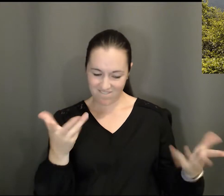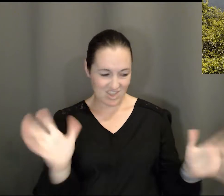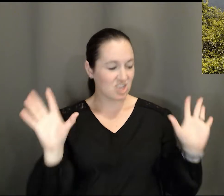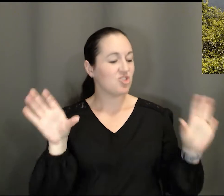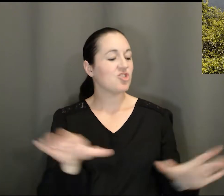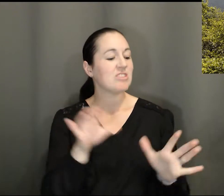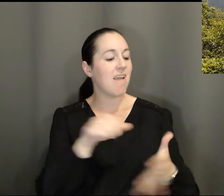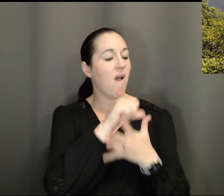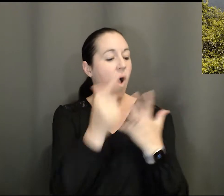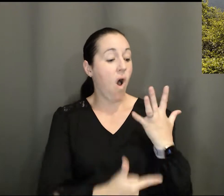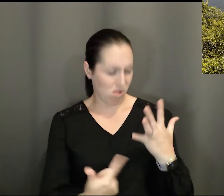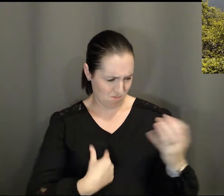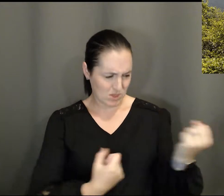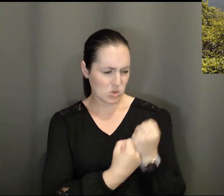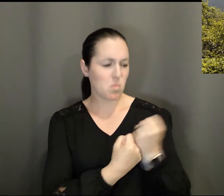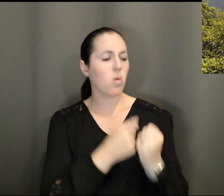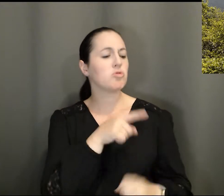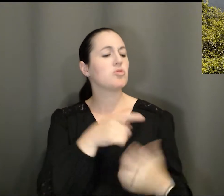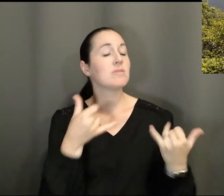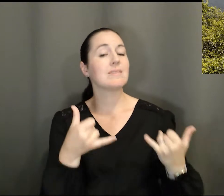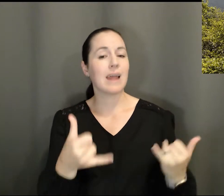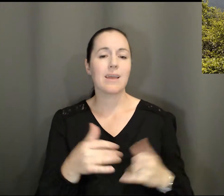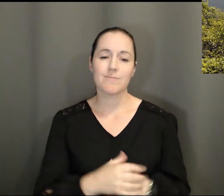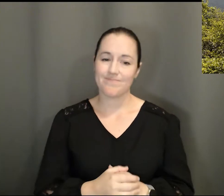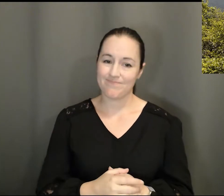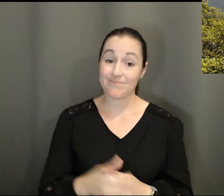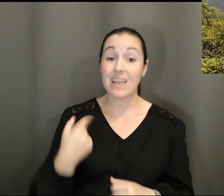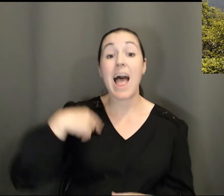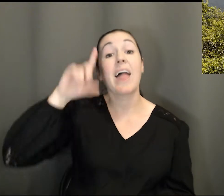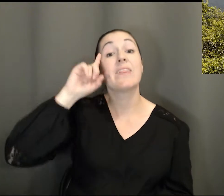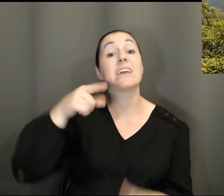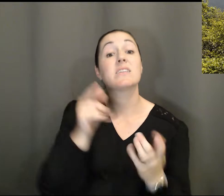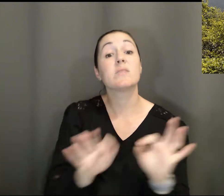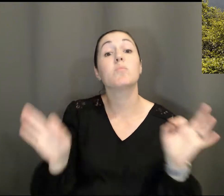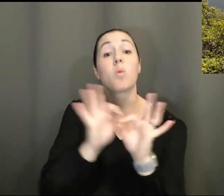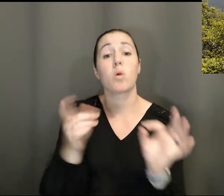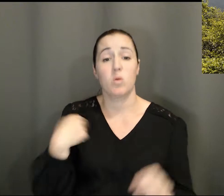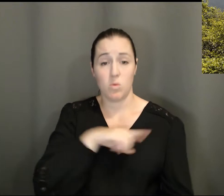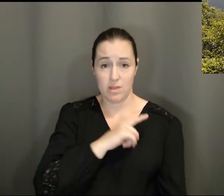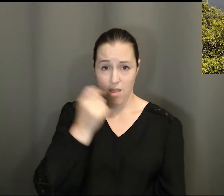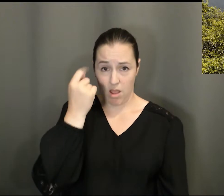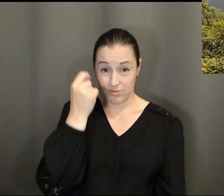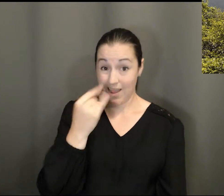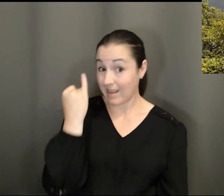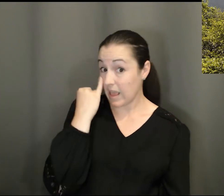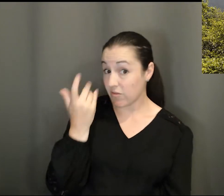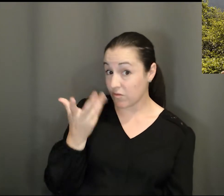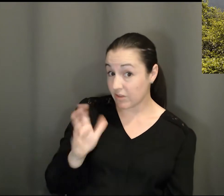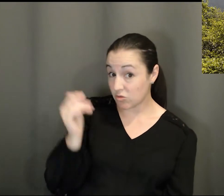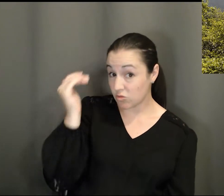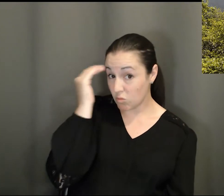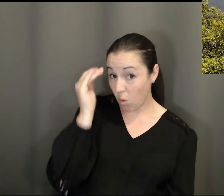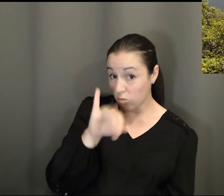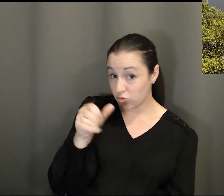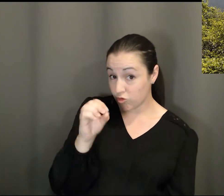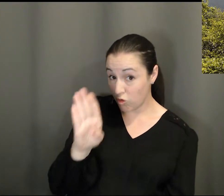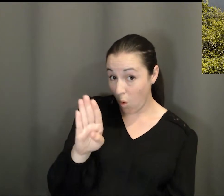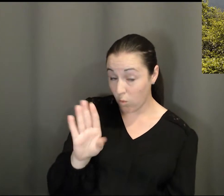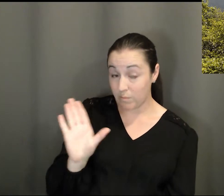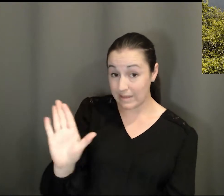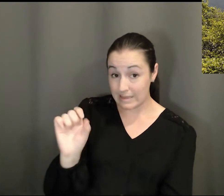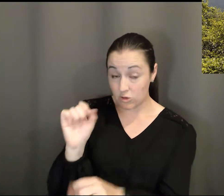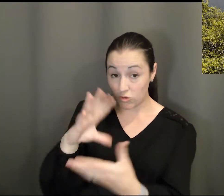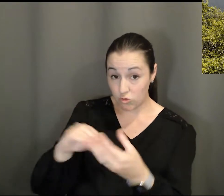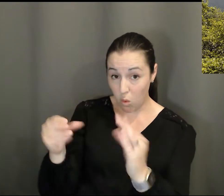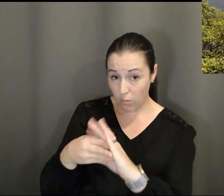book. And then by the time you get to chapter 3, we realize that Job's life is kind of unwinding. It's actually